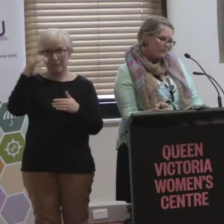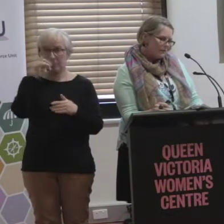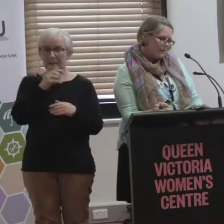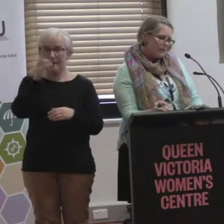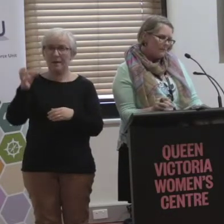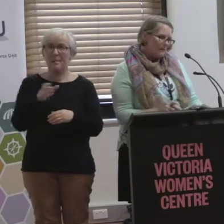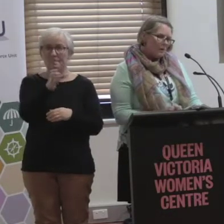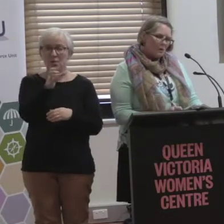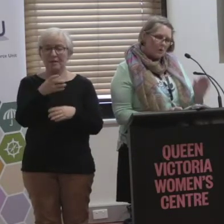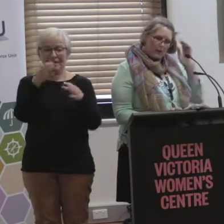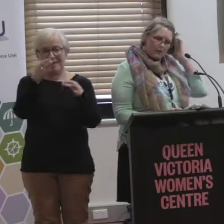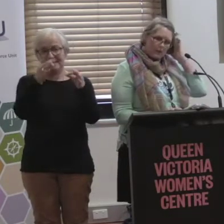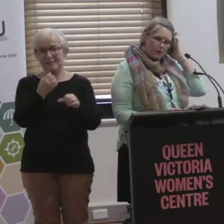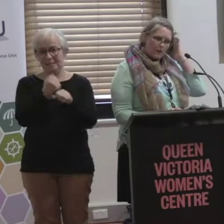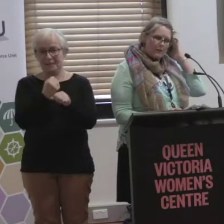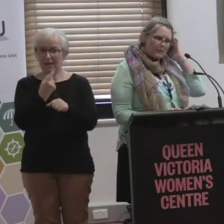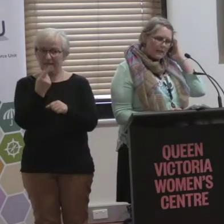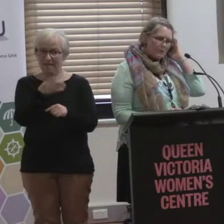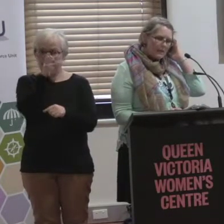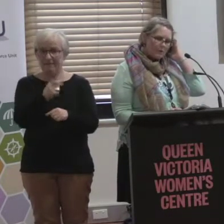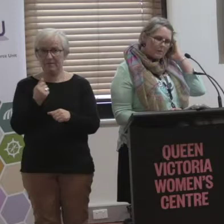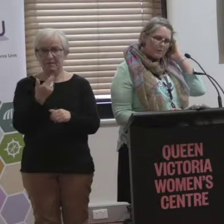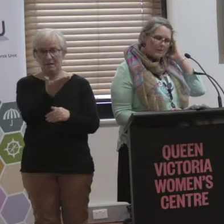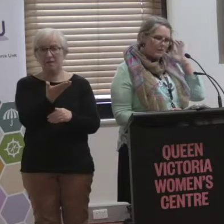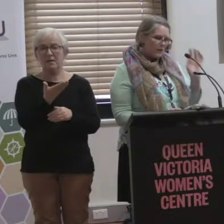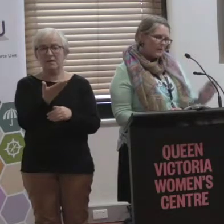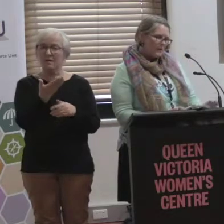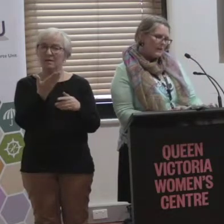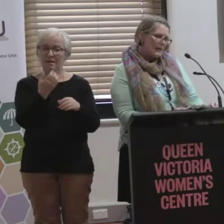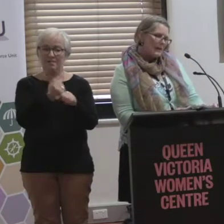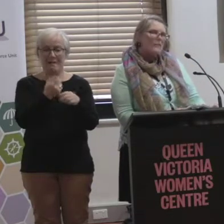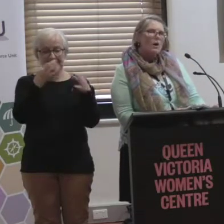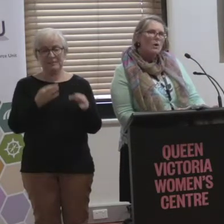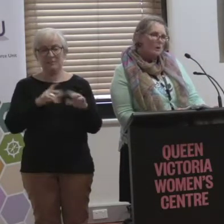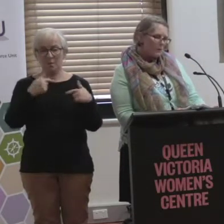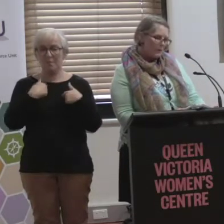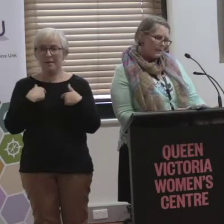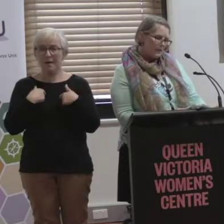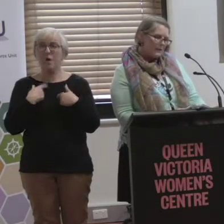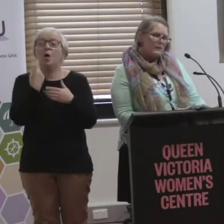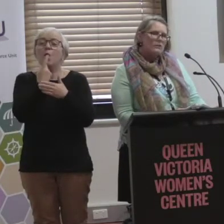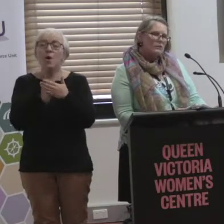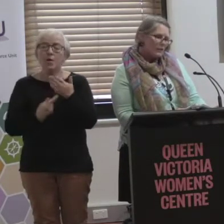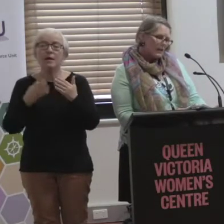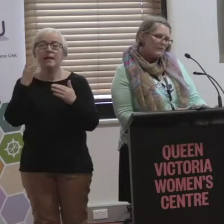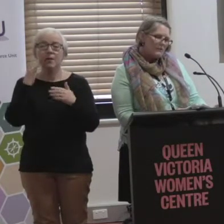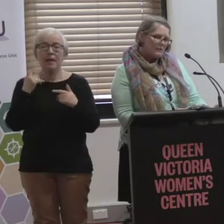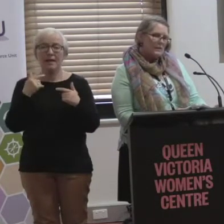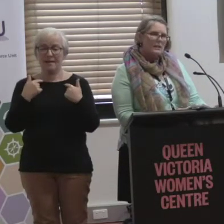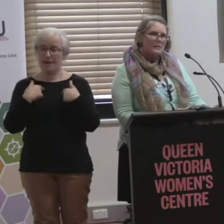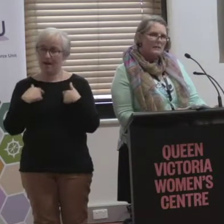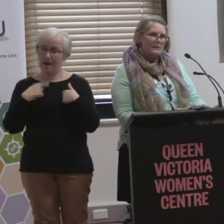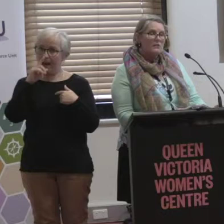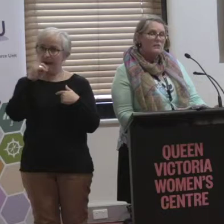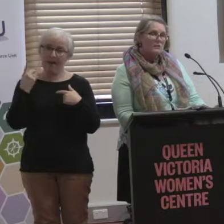treatment decision maker who has the authority to make medical treatment decisions on their behalf only when they do not have